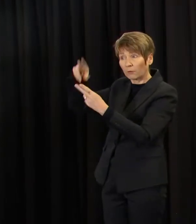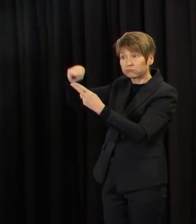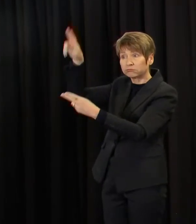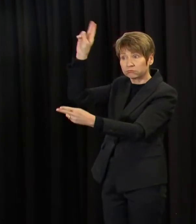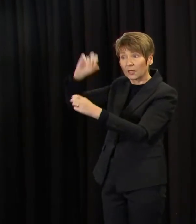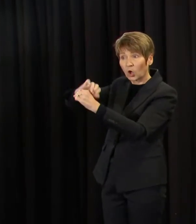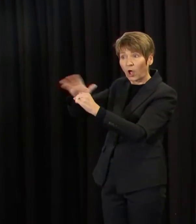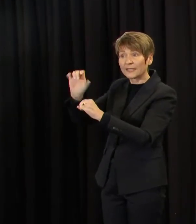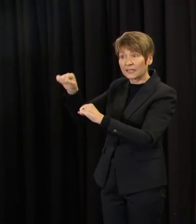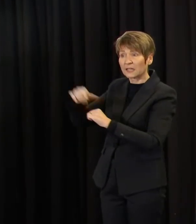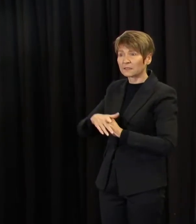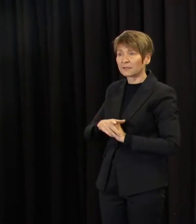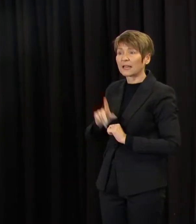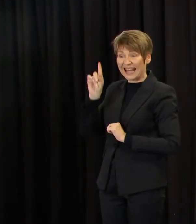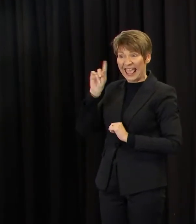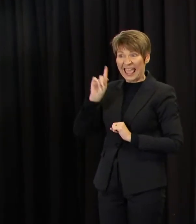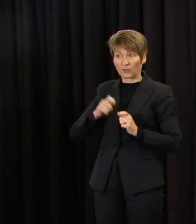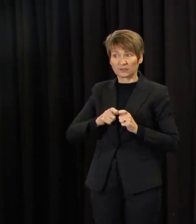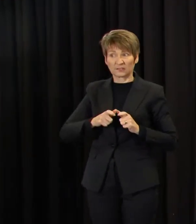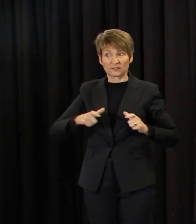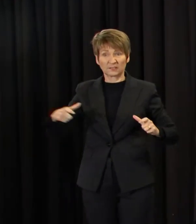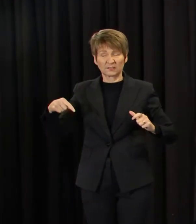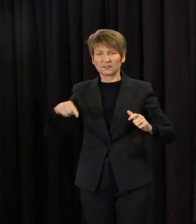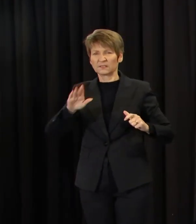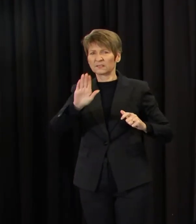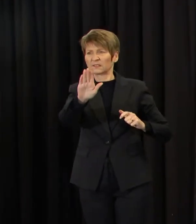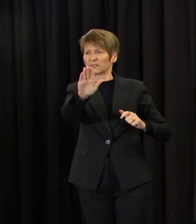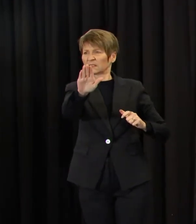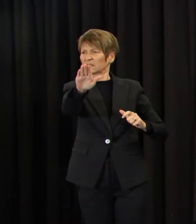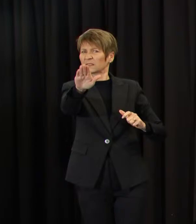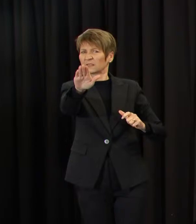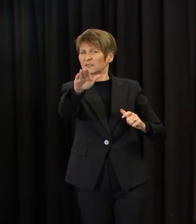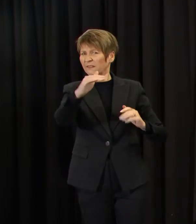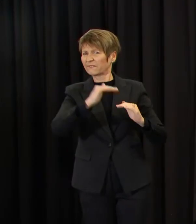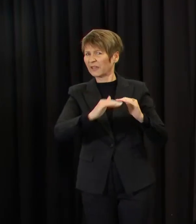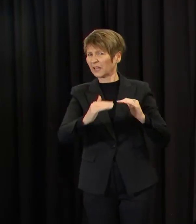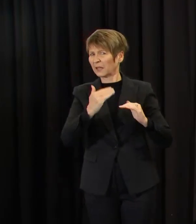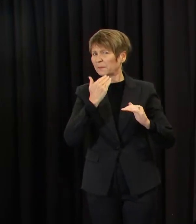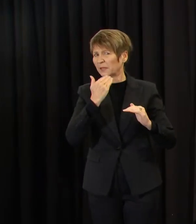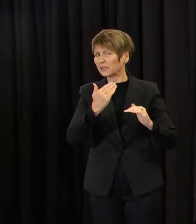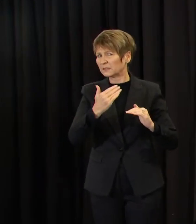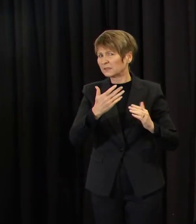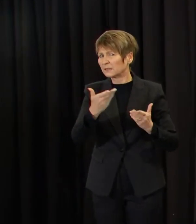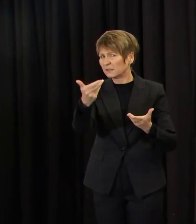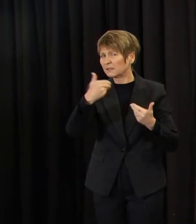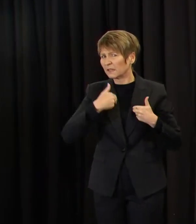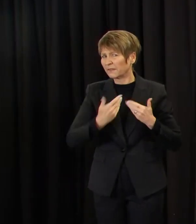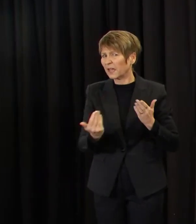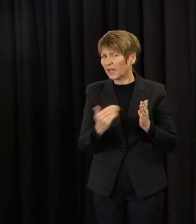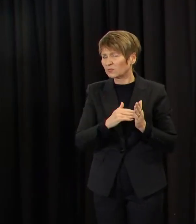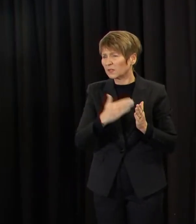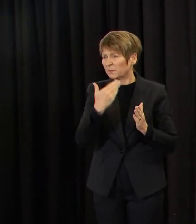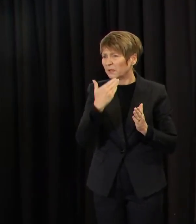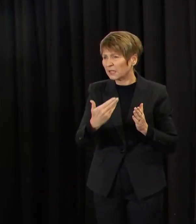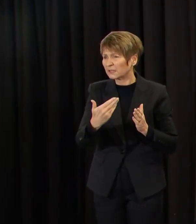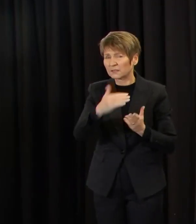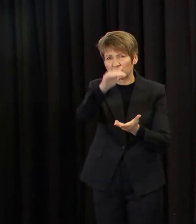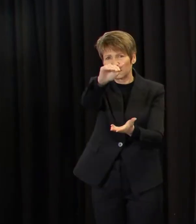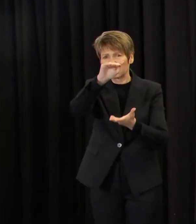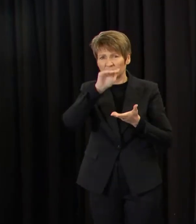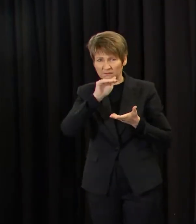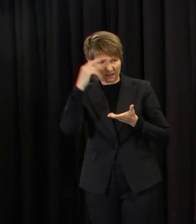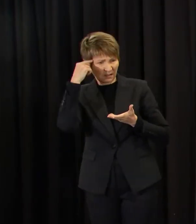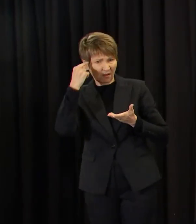means that we have many challenges as well. And it's only fair that we distribute vaccines based on